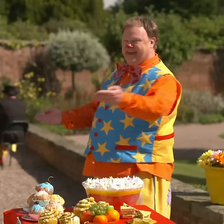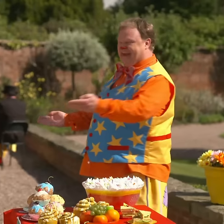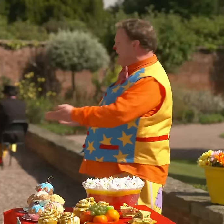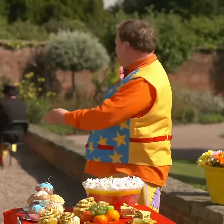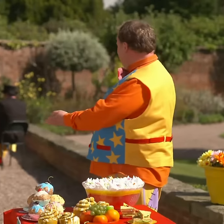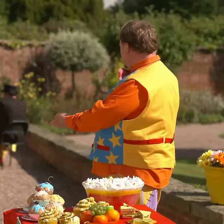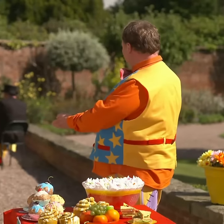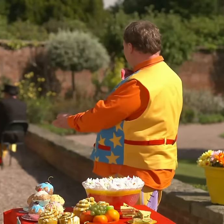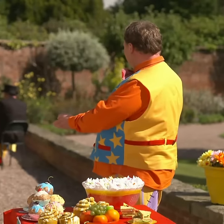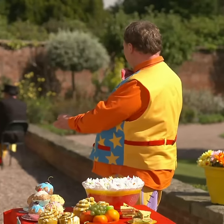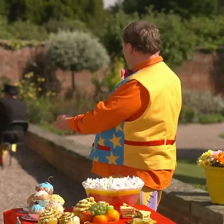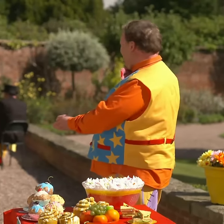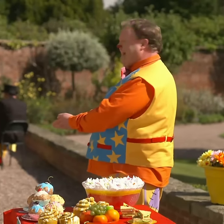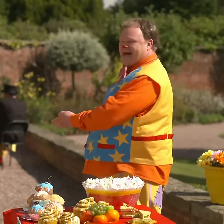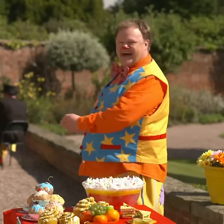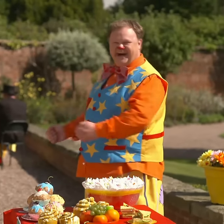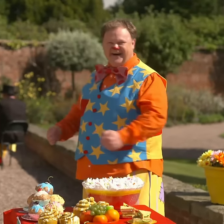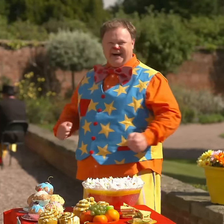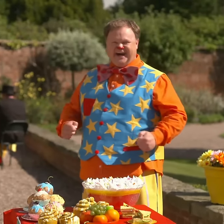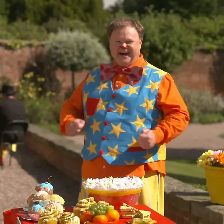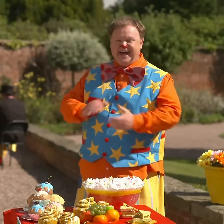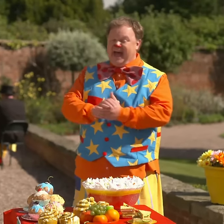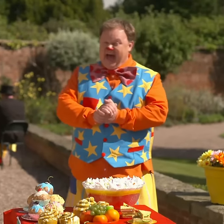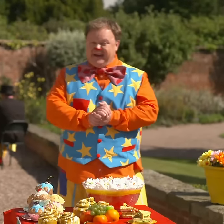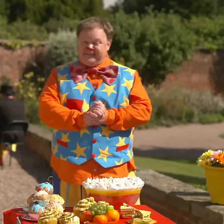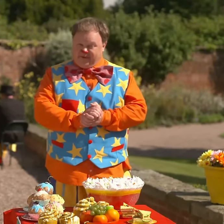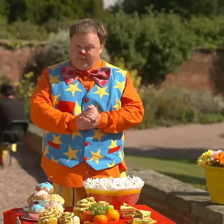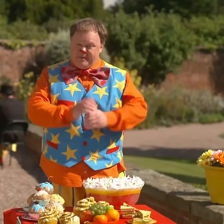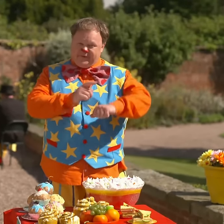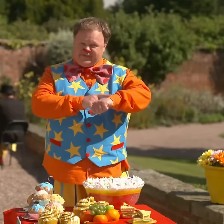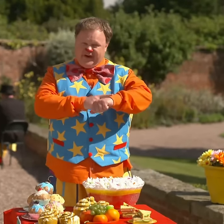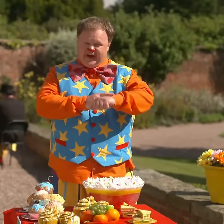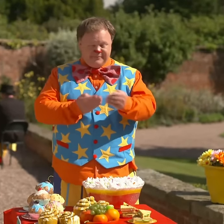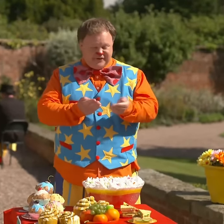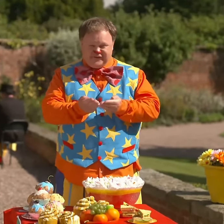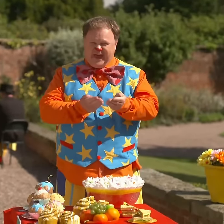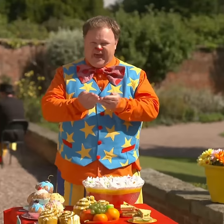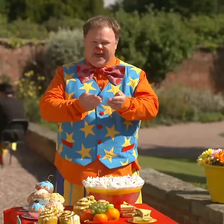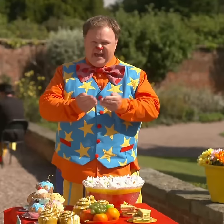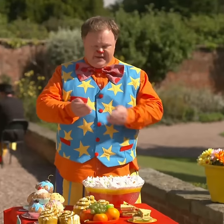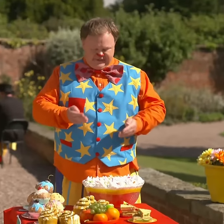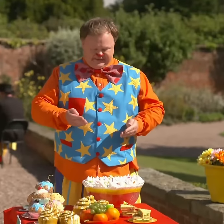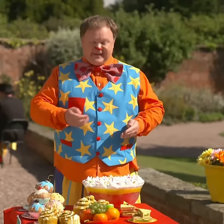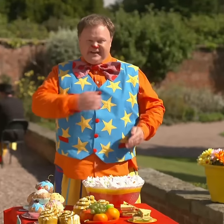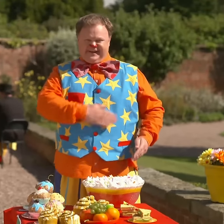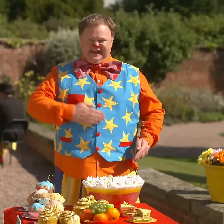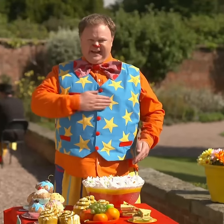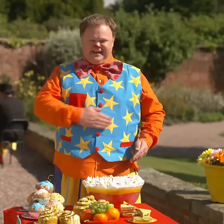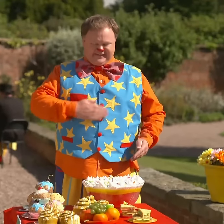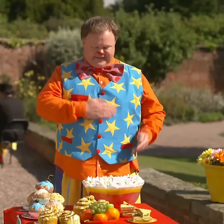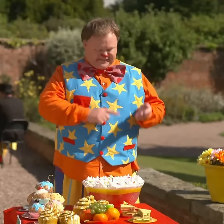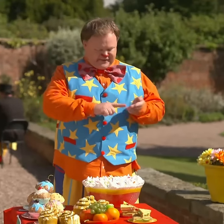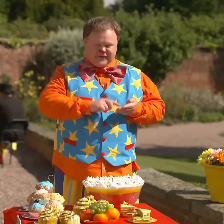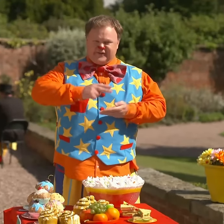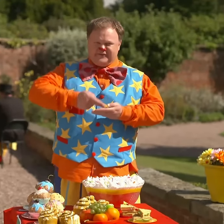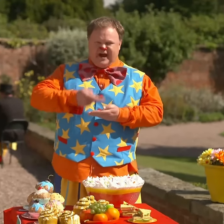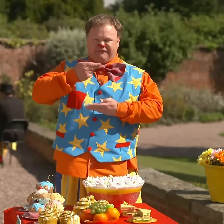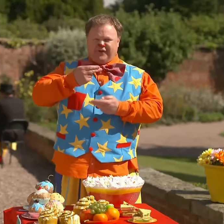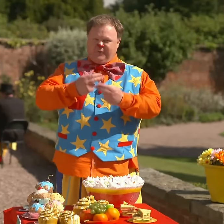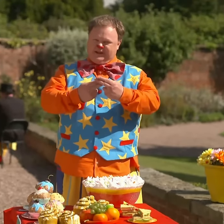here. Ooh, oh. And it's almost time to share this delicious trifle with